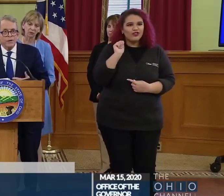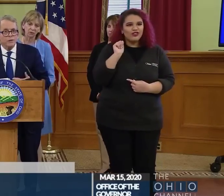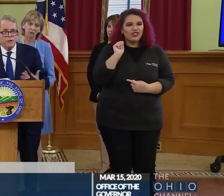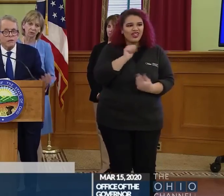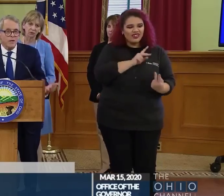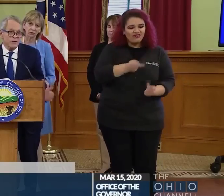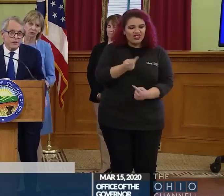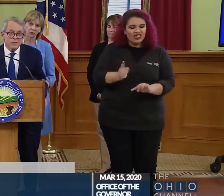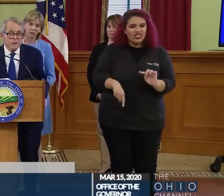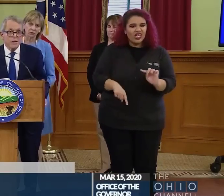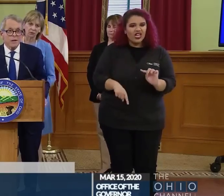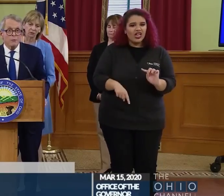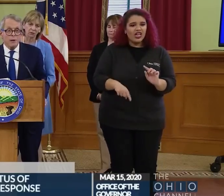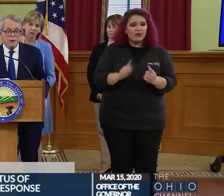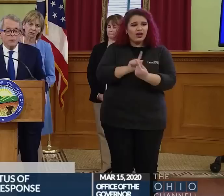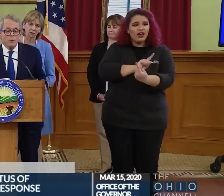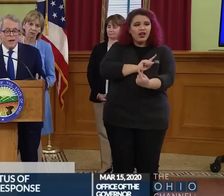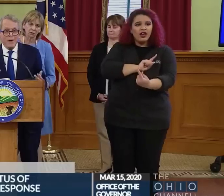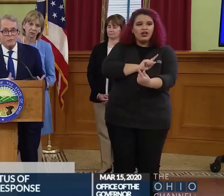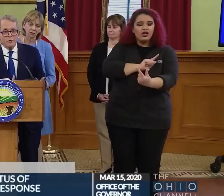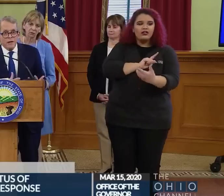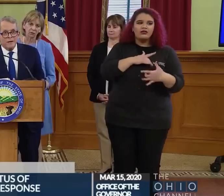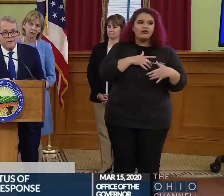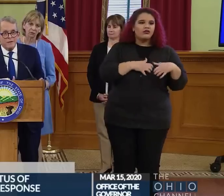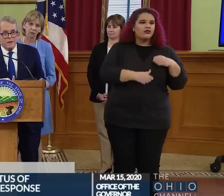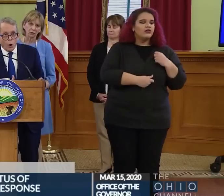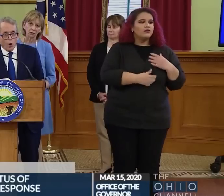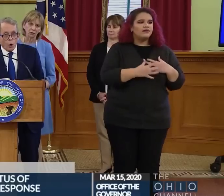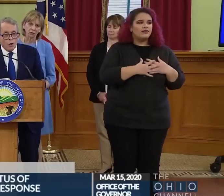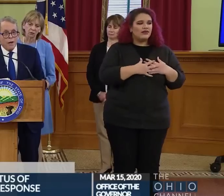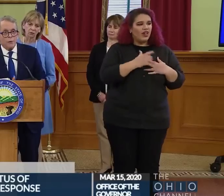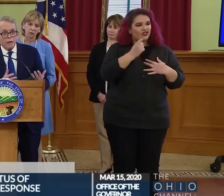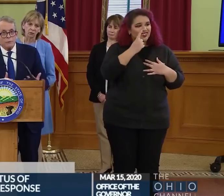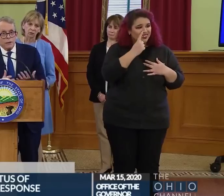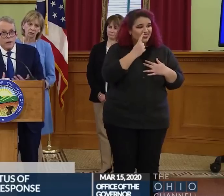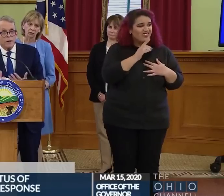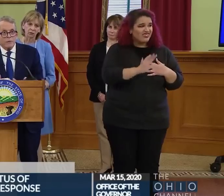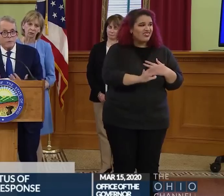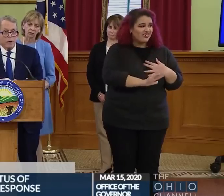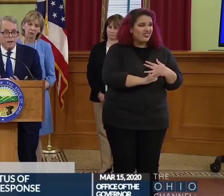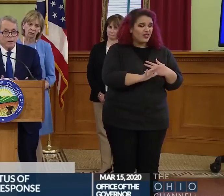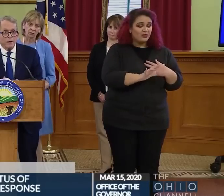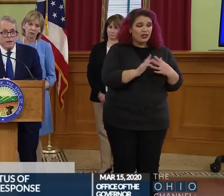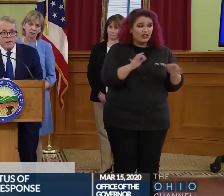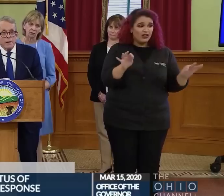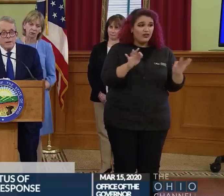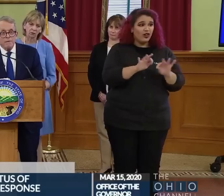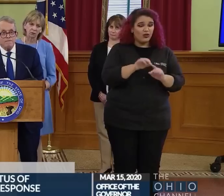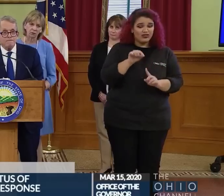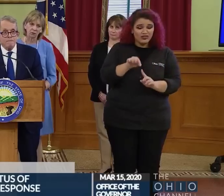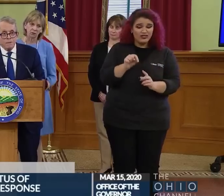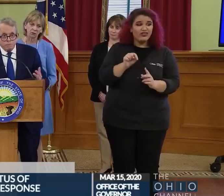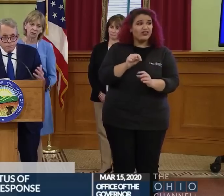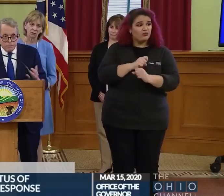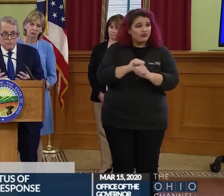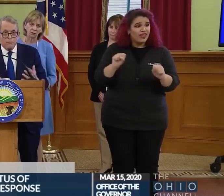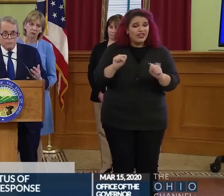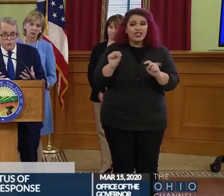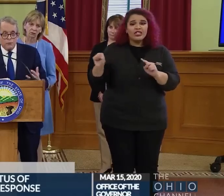know, that's just gut-wrenching. But we have to protect her, and we have to protect everybody.